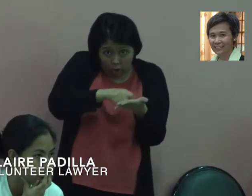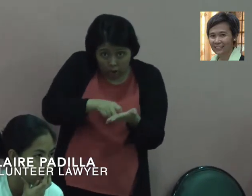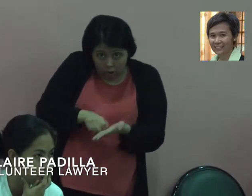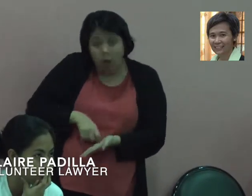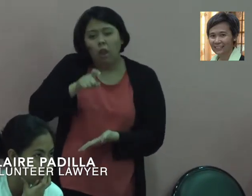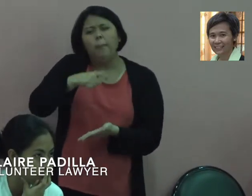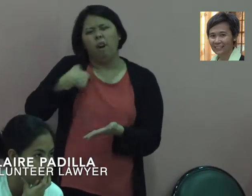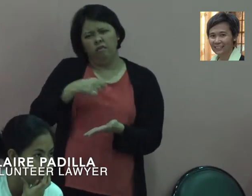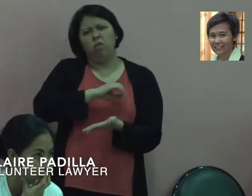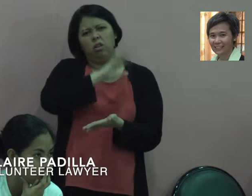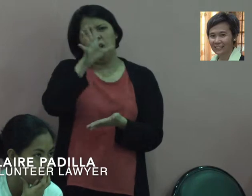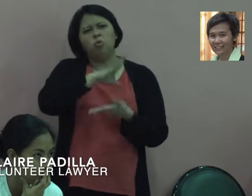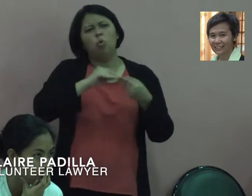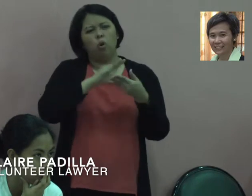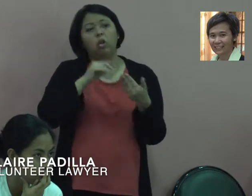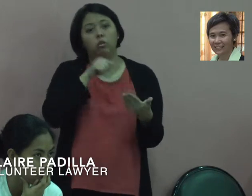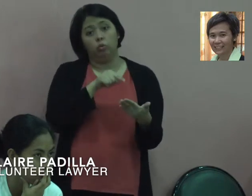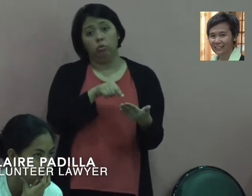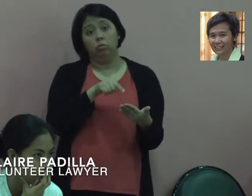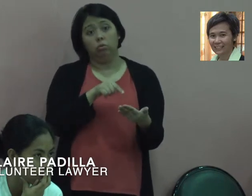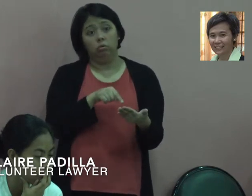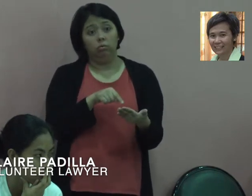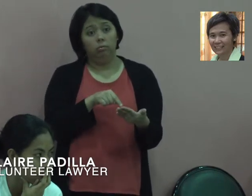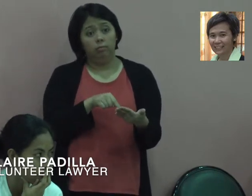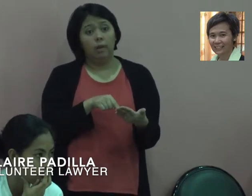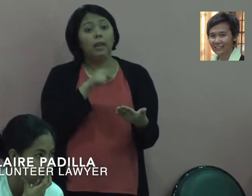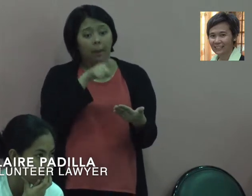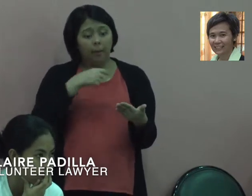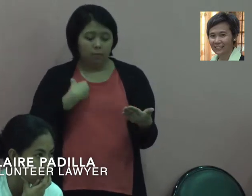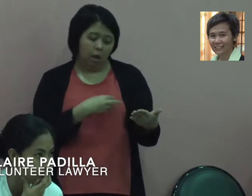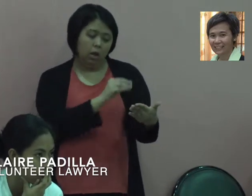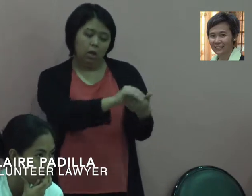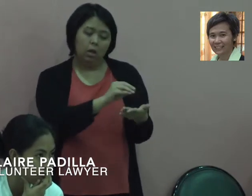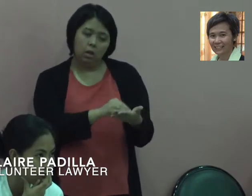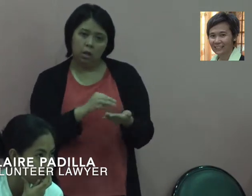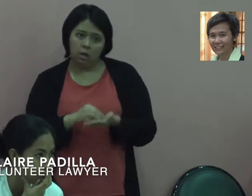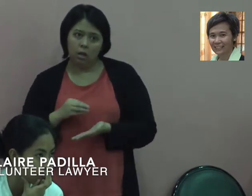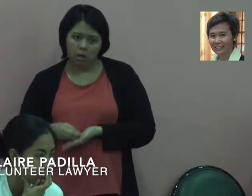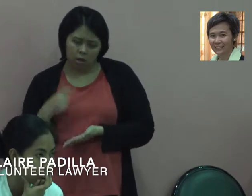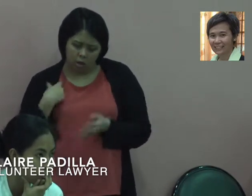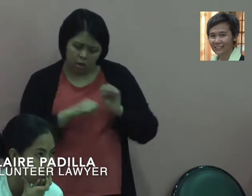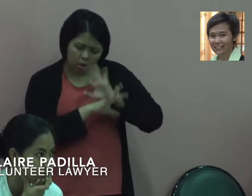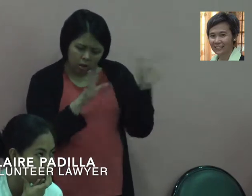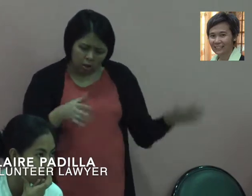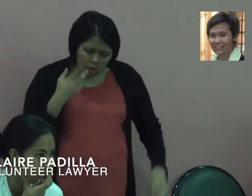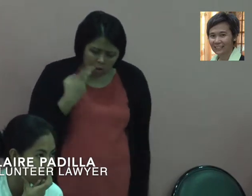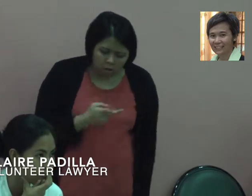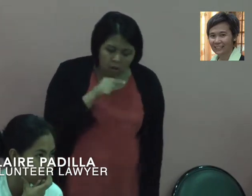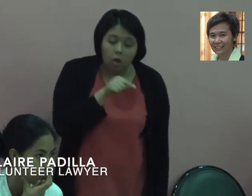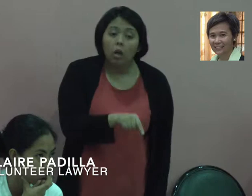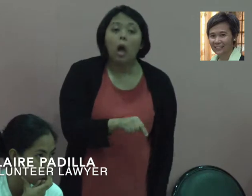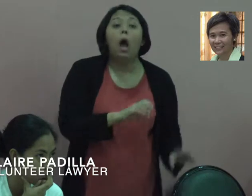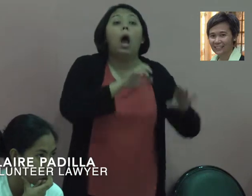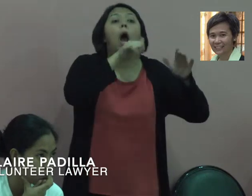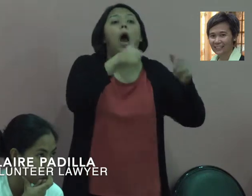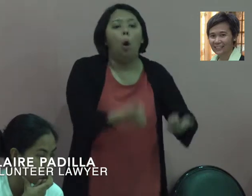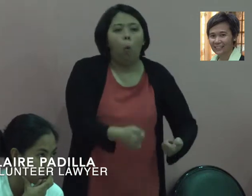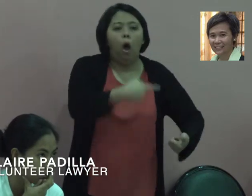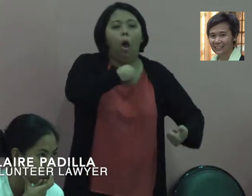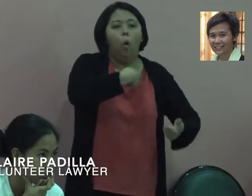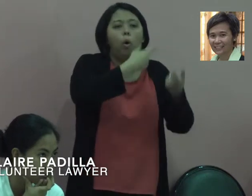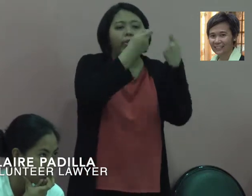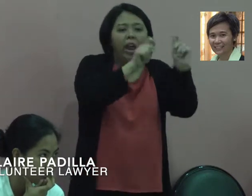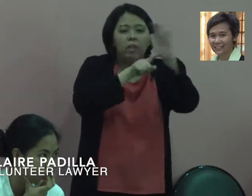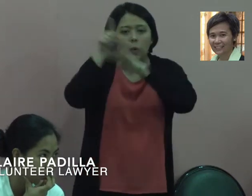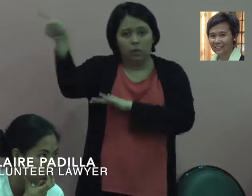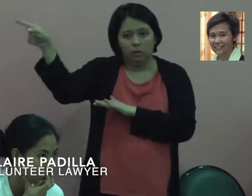So, yun kasi yung mismong statement niya, doon pala mas makita na yung paano niya sinubukang